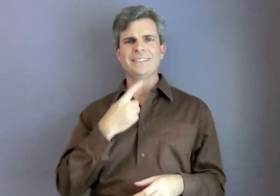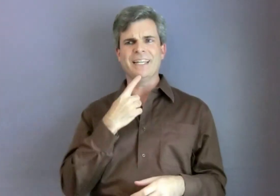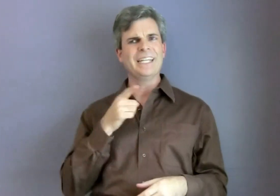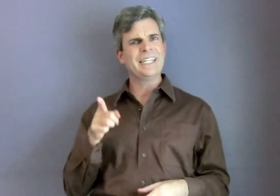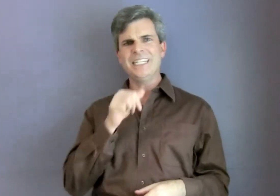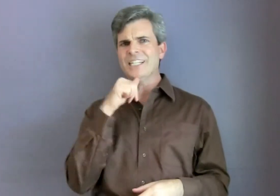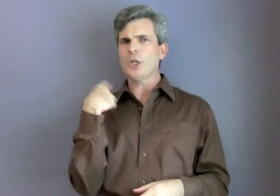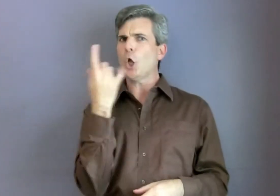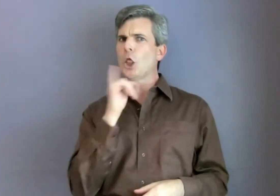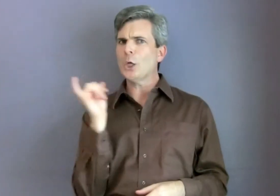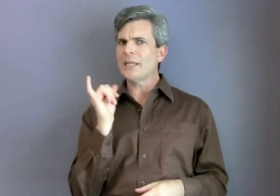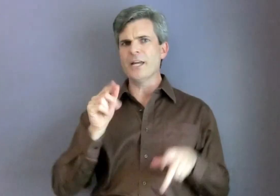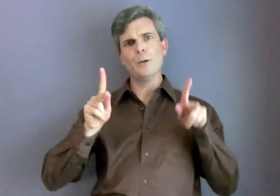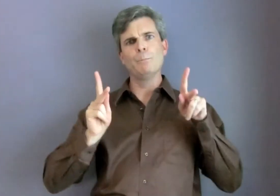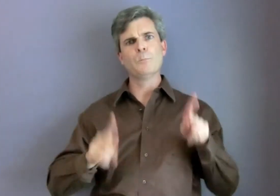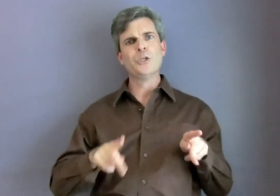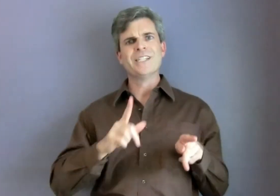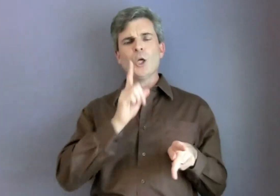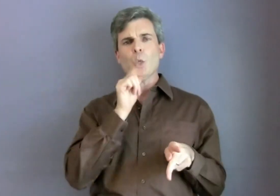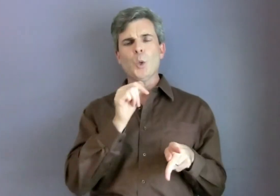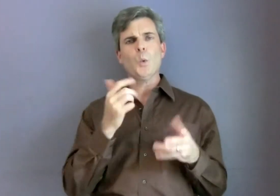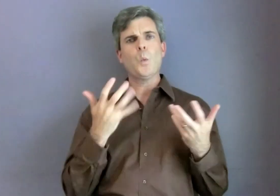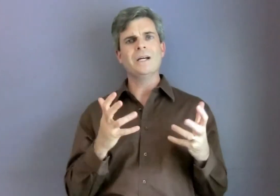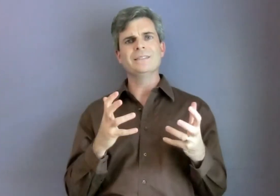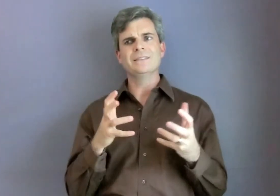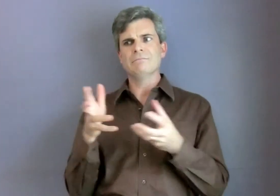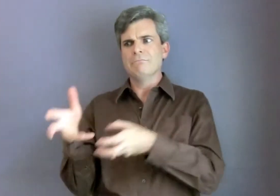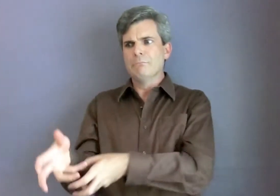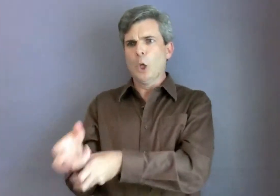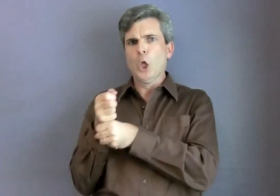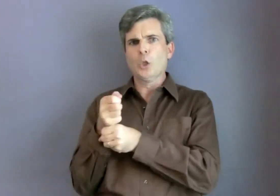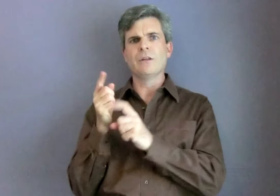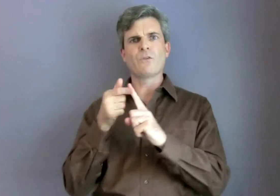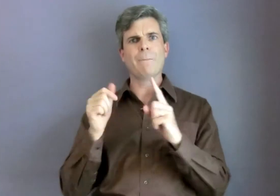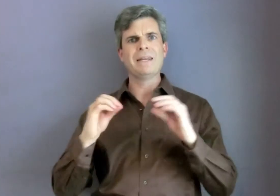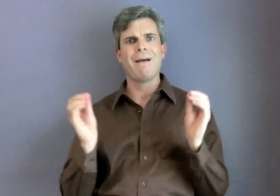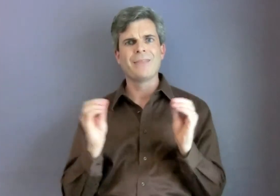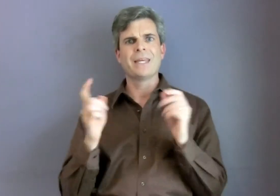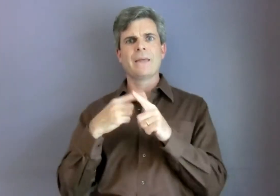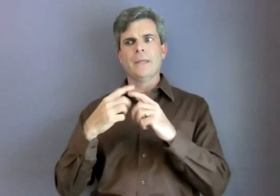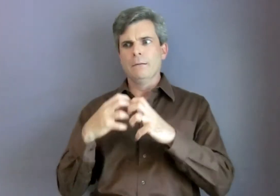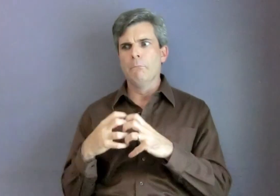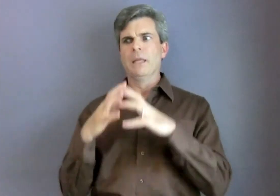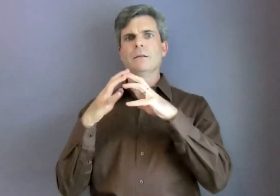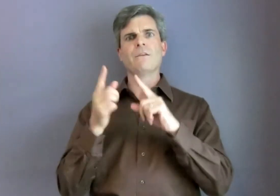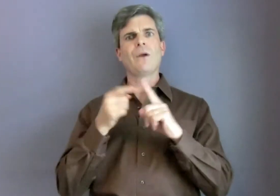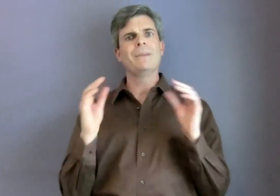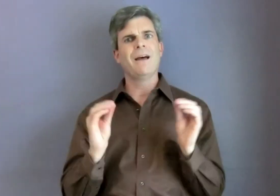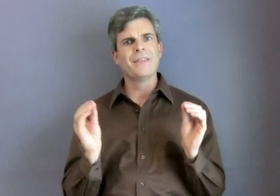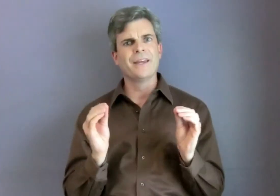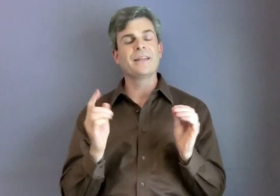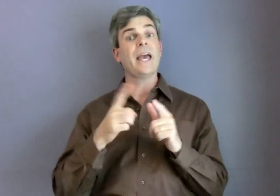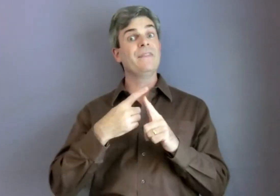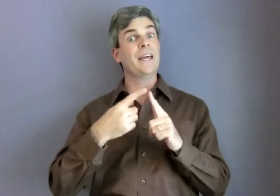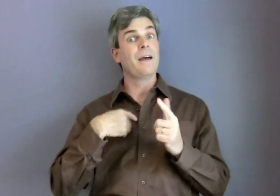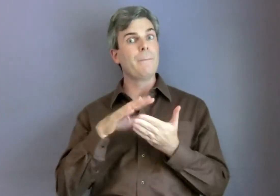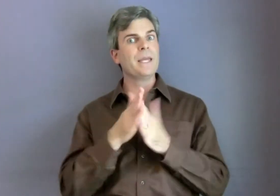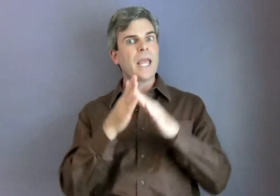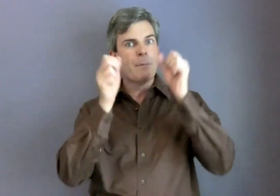somebody who was built out of nothing. And then I was amazed at what role technology played in